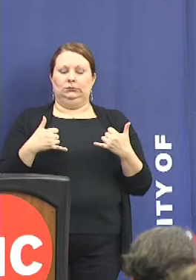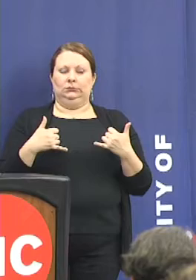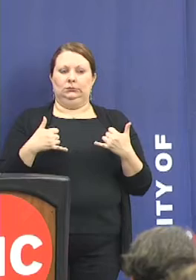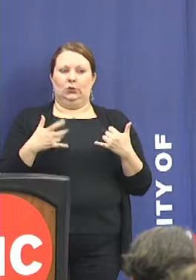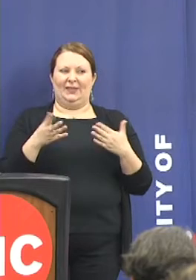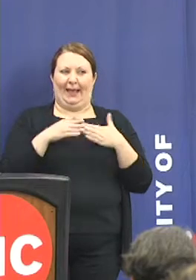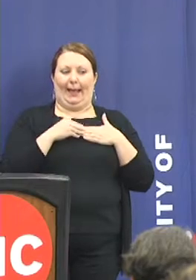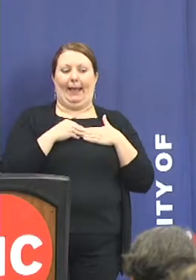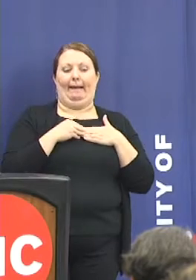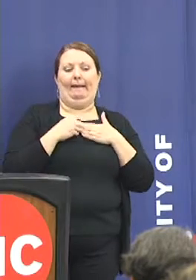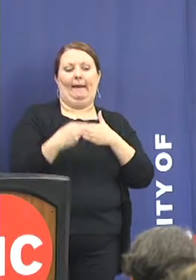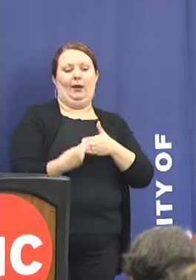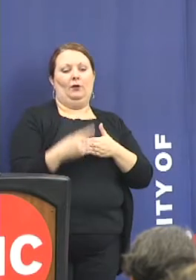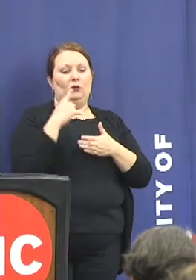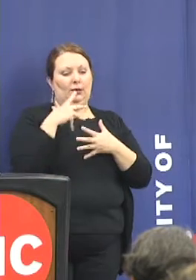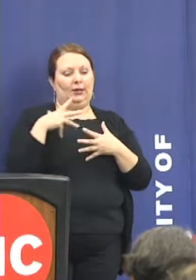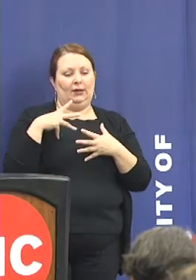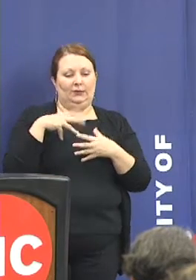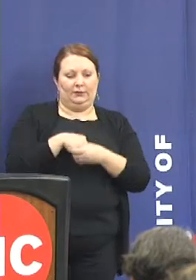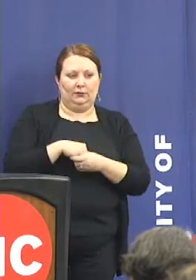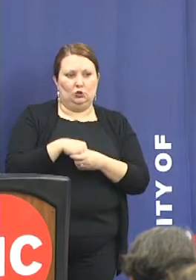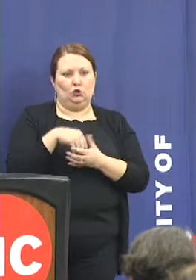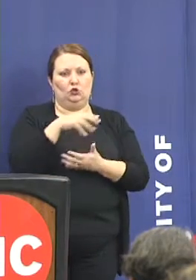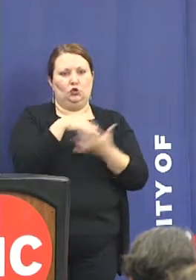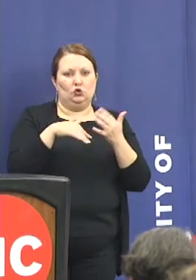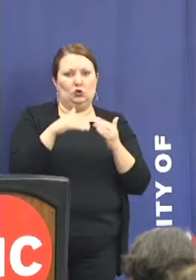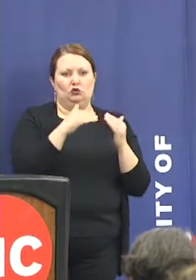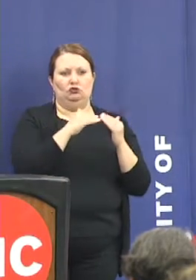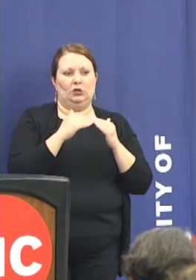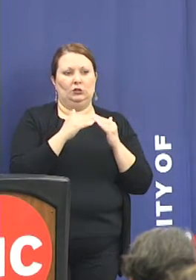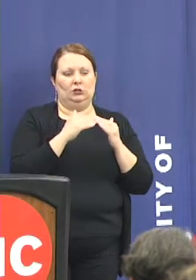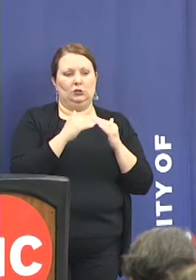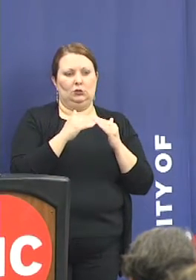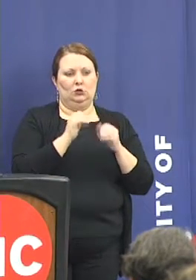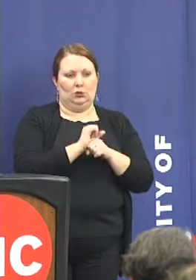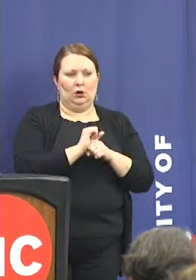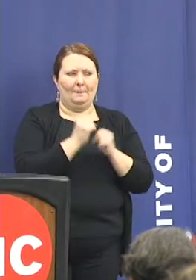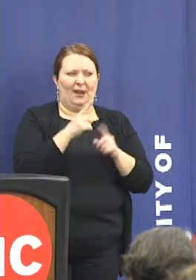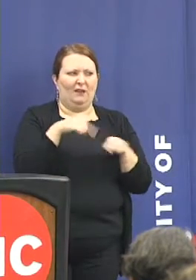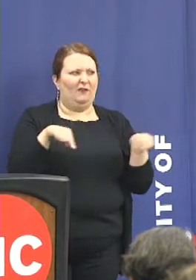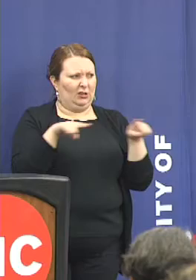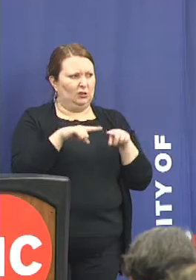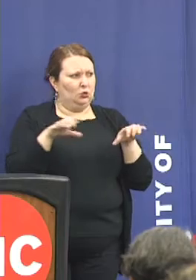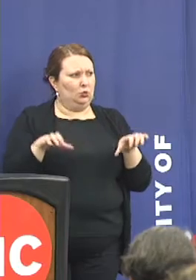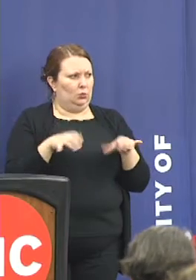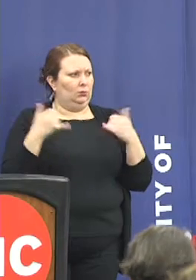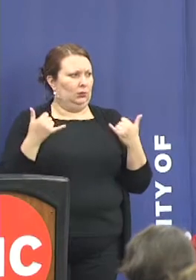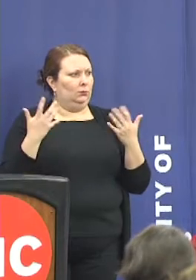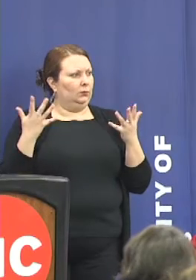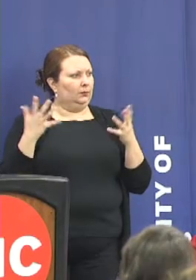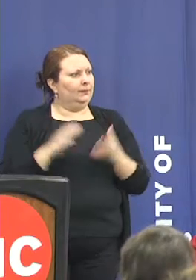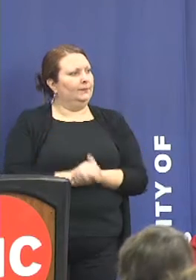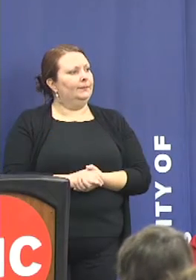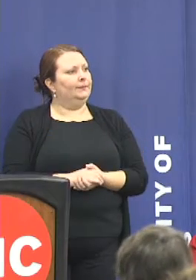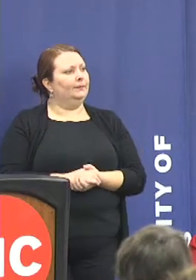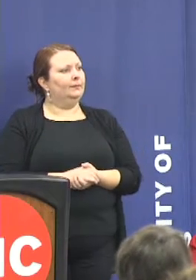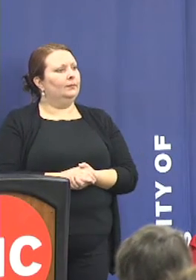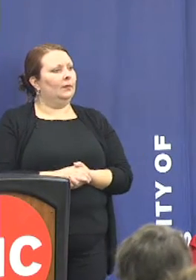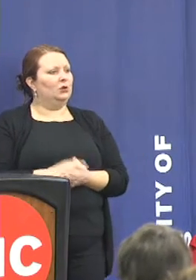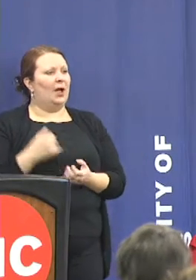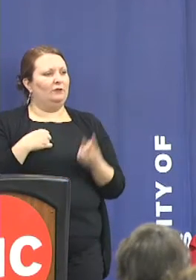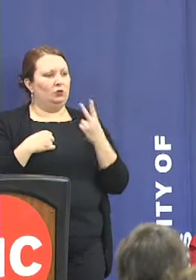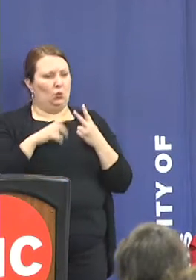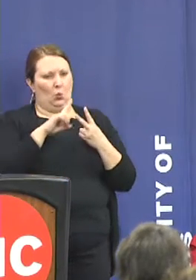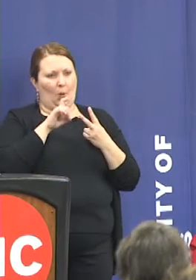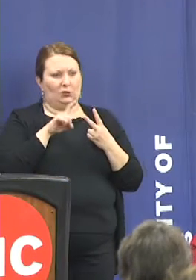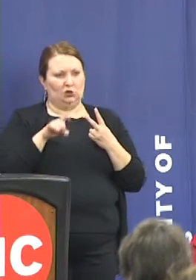kind of a guiding light for engaging in any kind of social justice work, which many of us in this room are doing. So kind of two